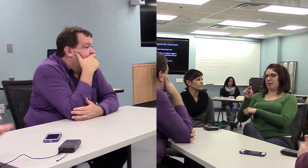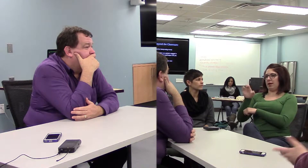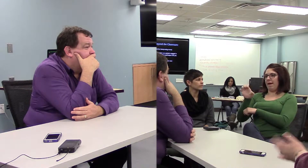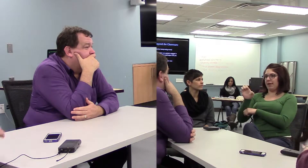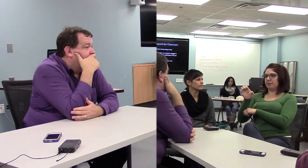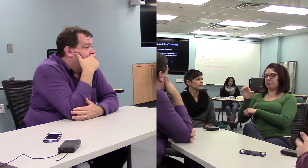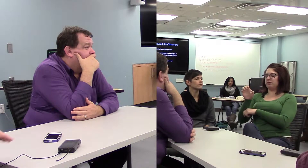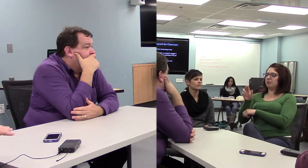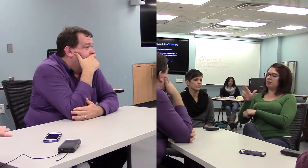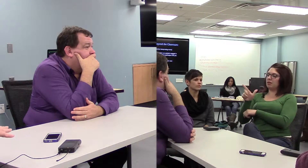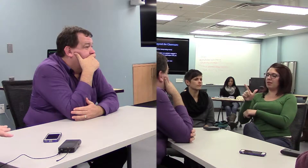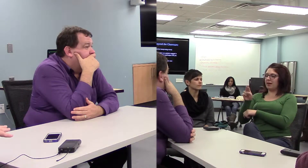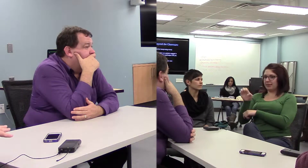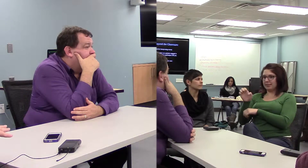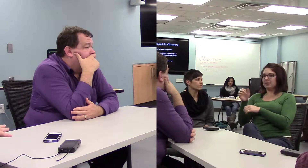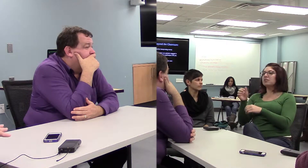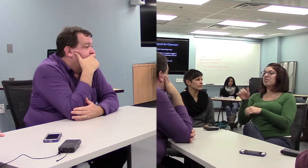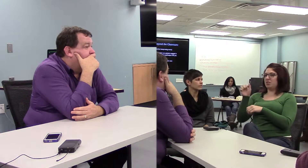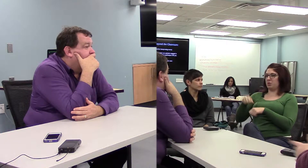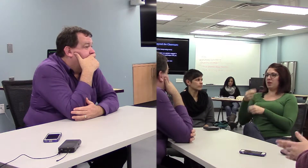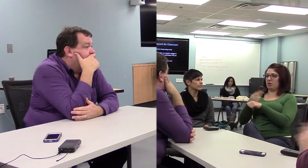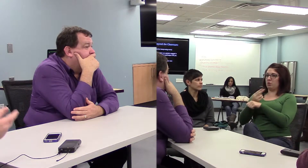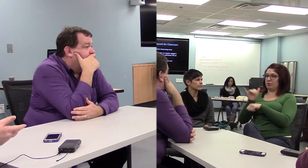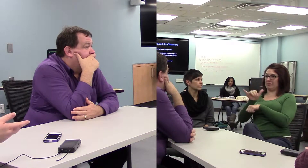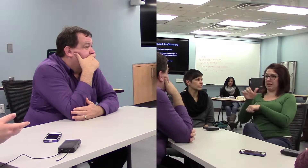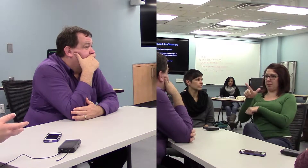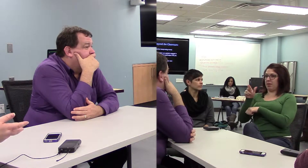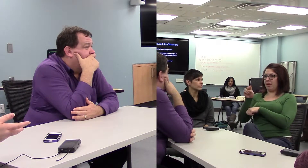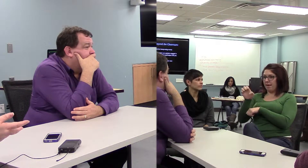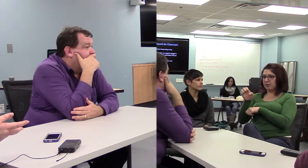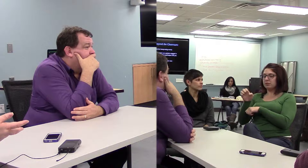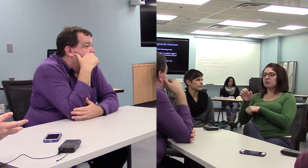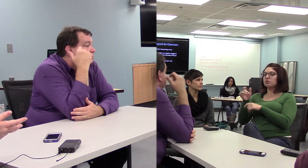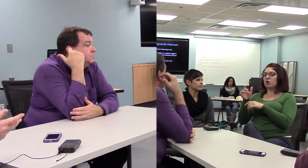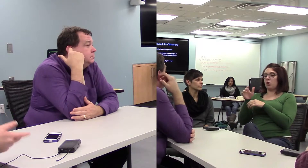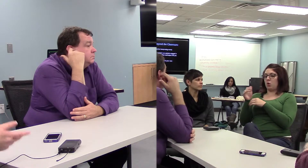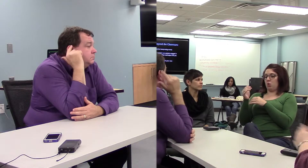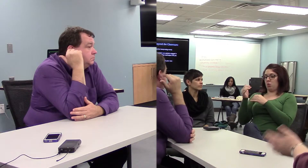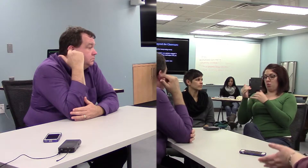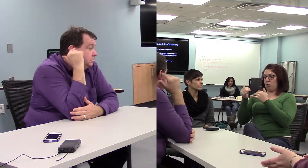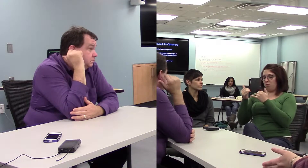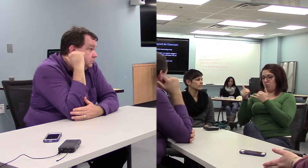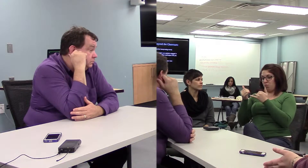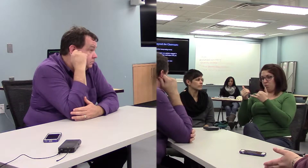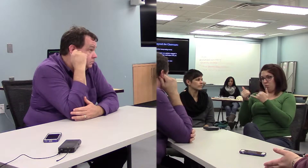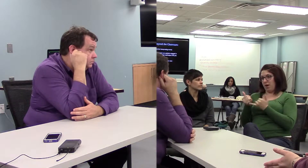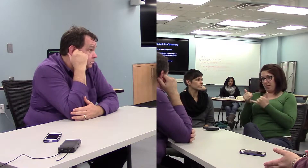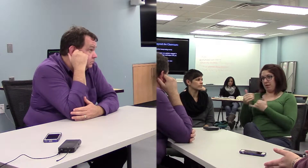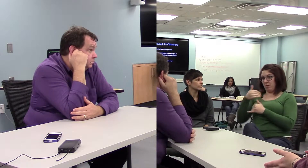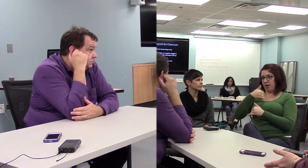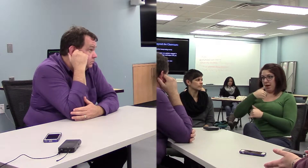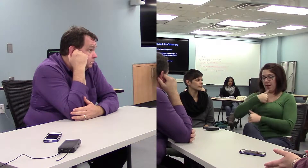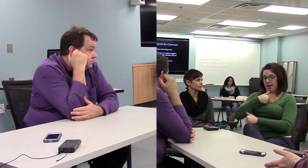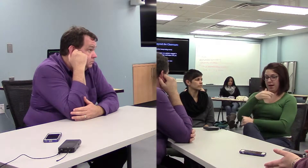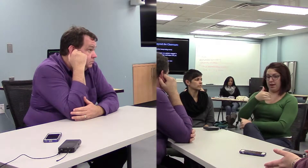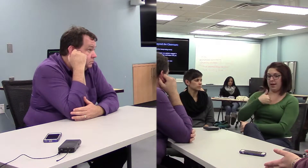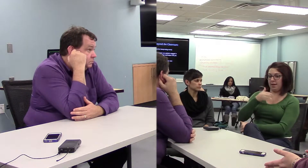would be able to use the same lenses. So I have a Canon DSLR camera. My mom has a Canon DSLR camera.